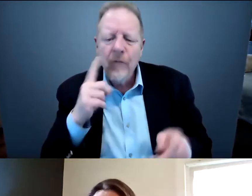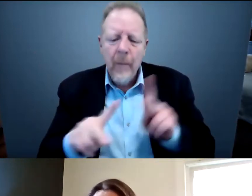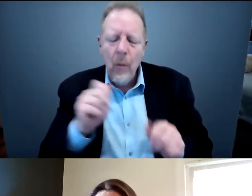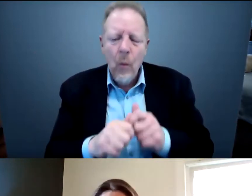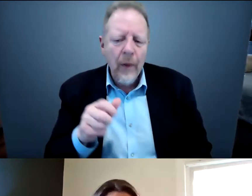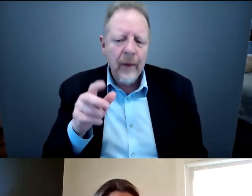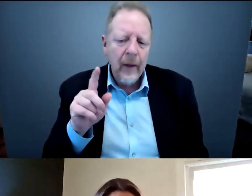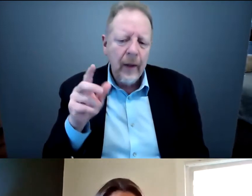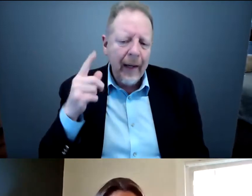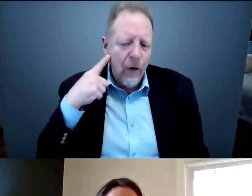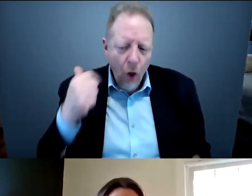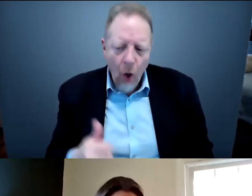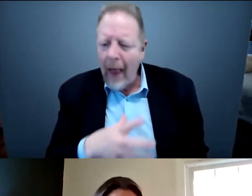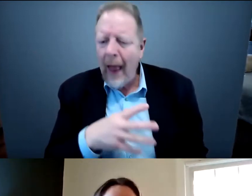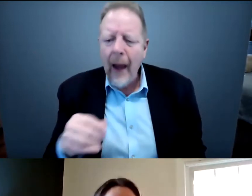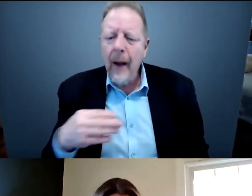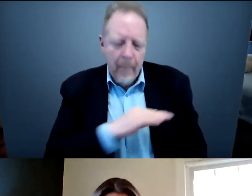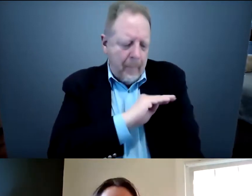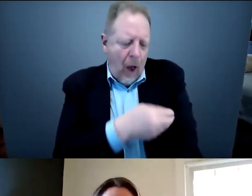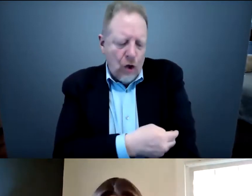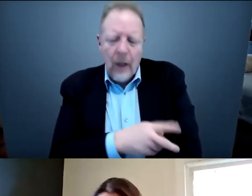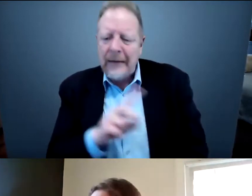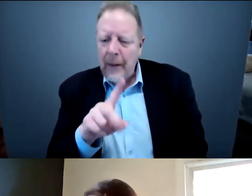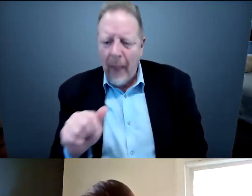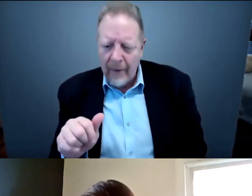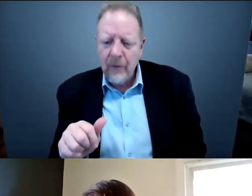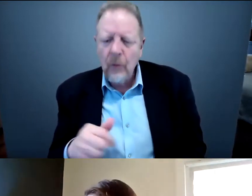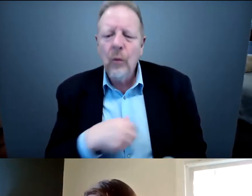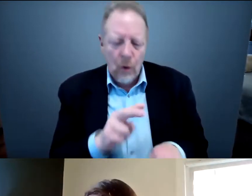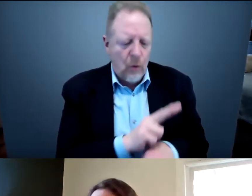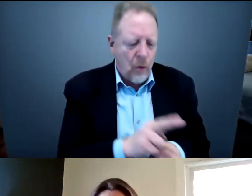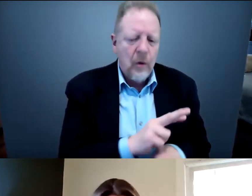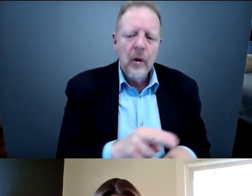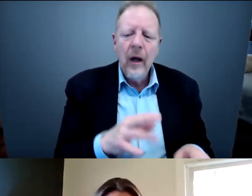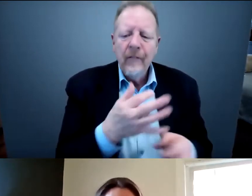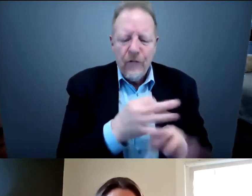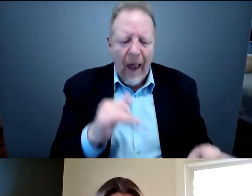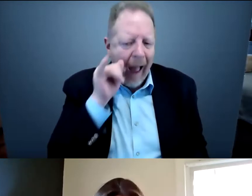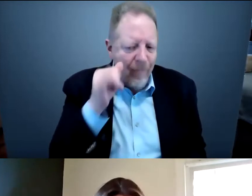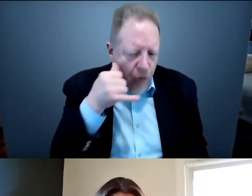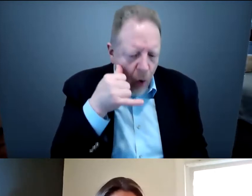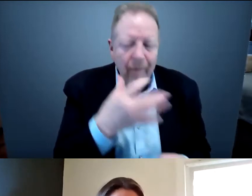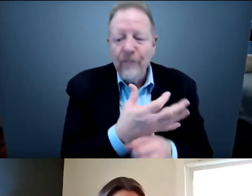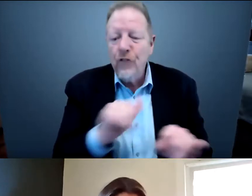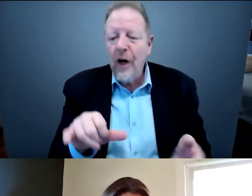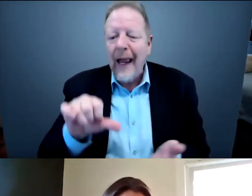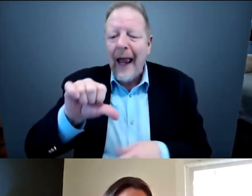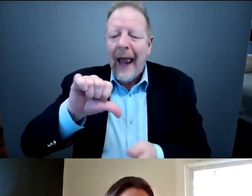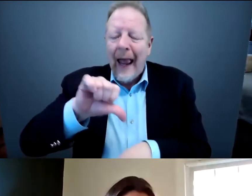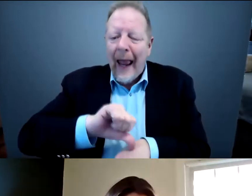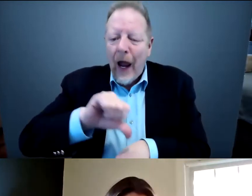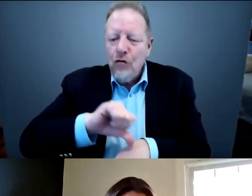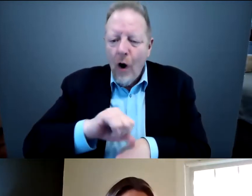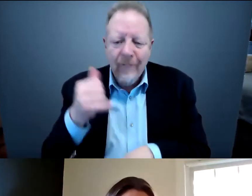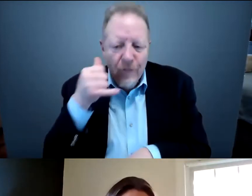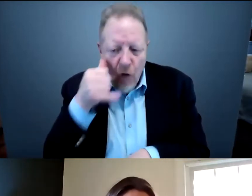disabilities. So we do free phones, free iPhones, and free Android phones. We don't pay for